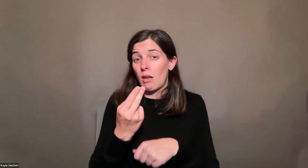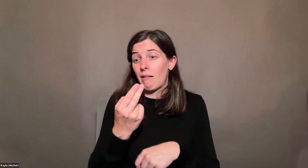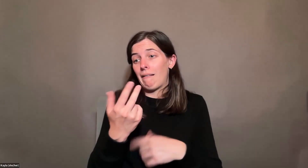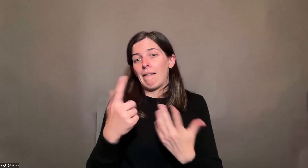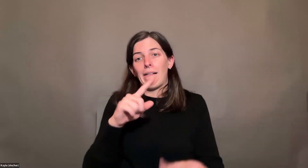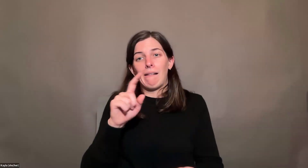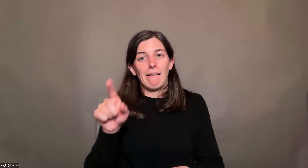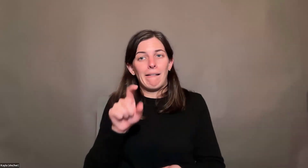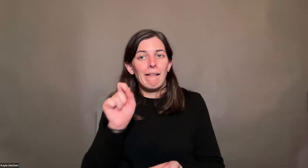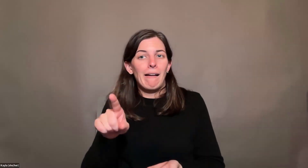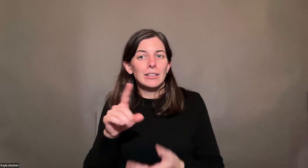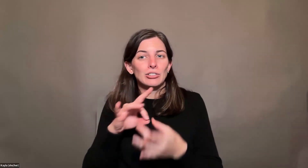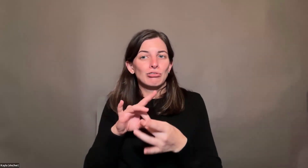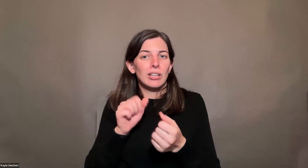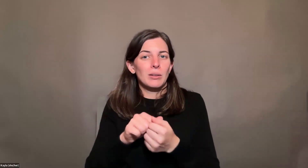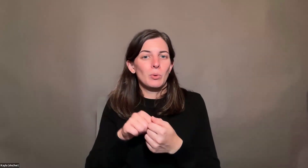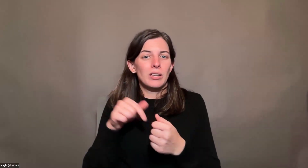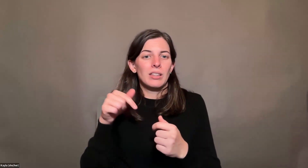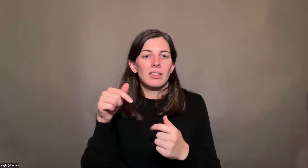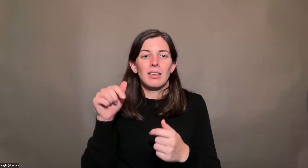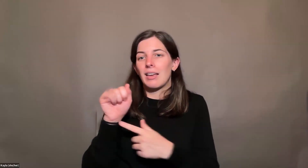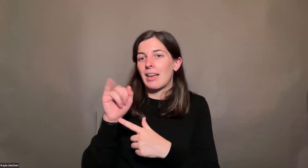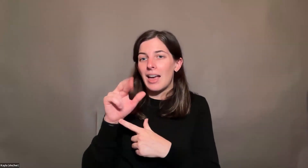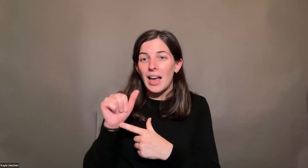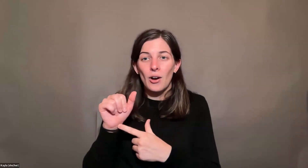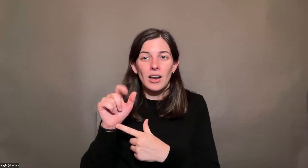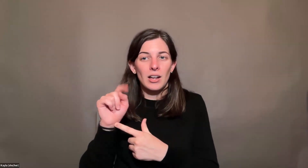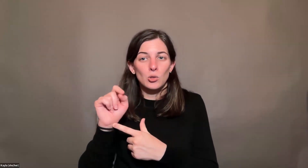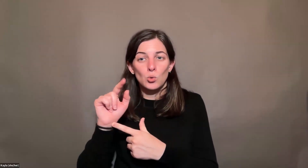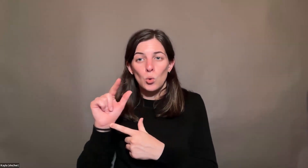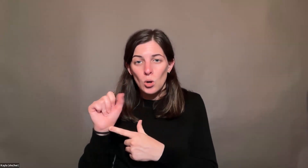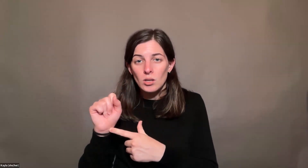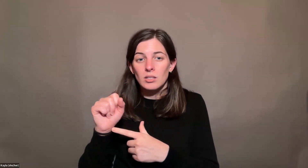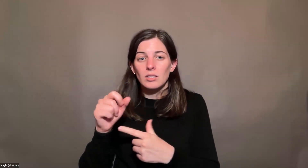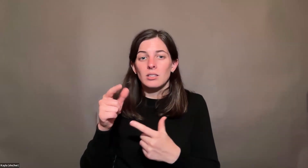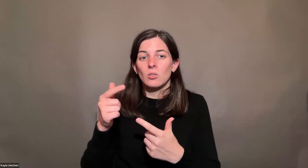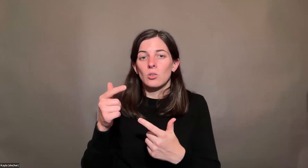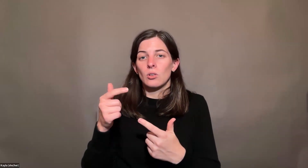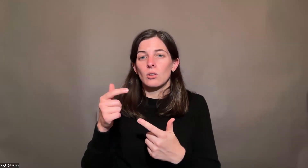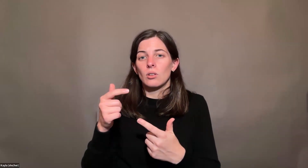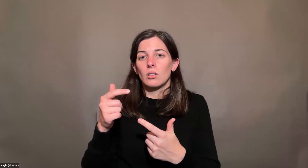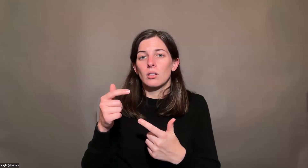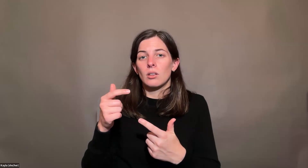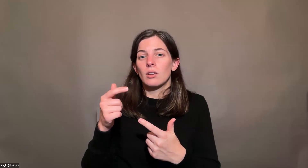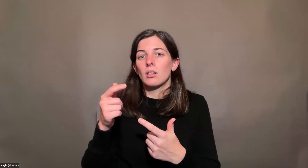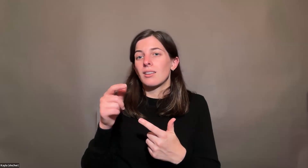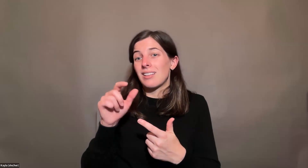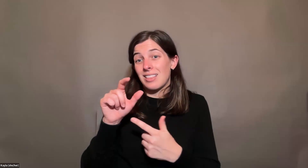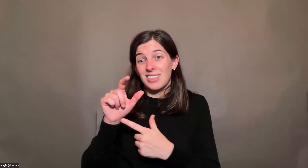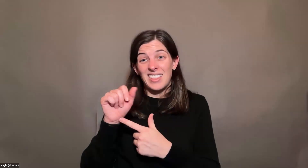area roles, just actually learn about AI. Sorry, learn about the area roles, because not